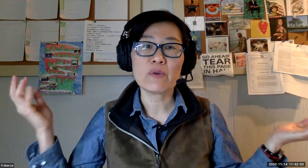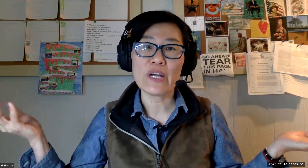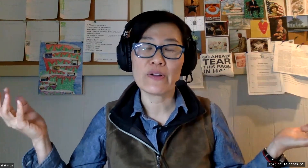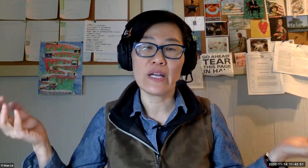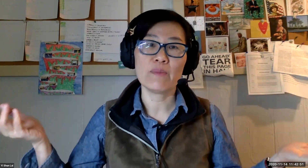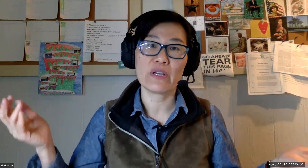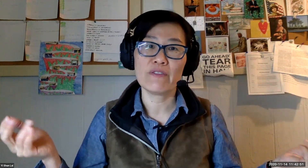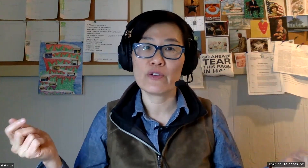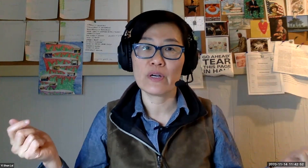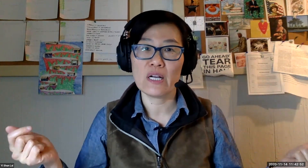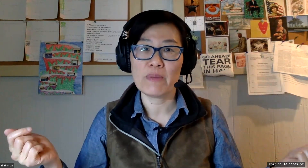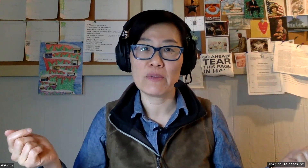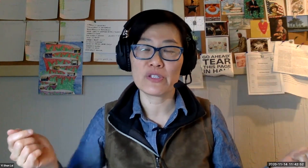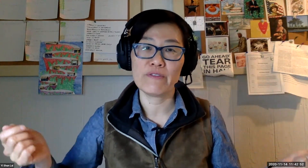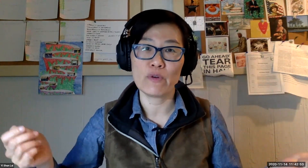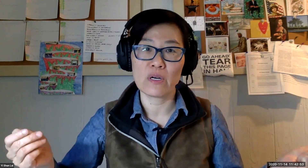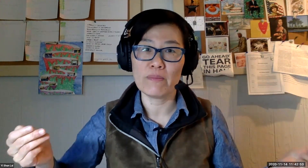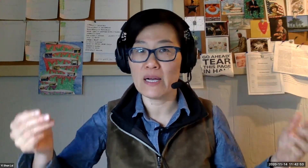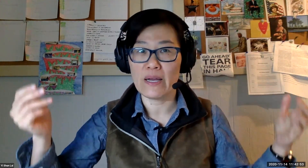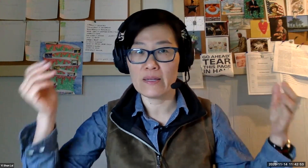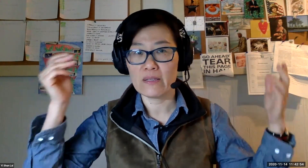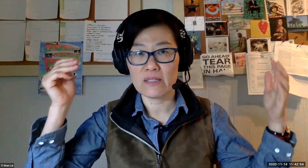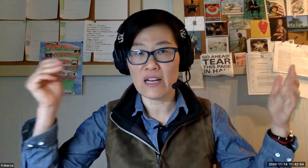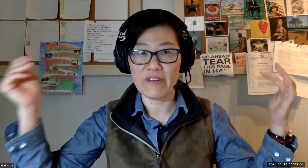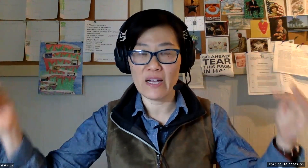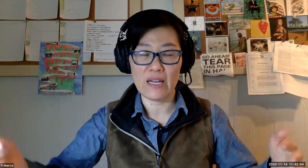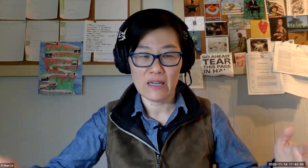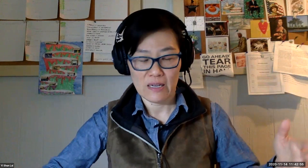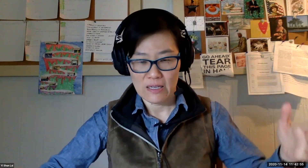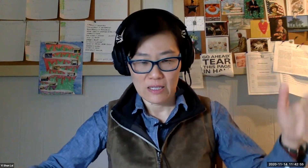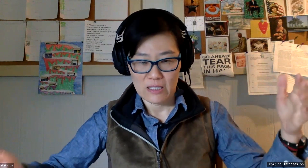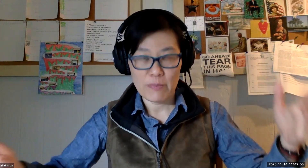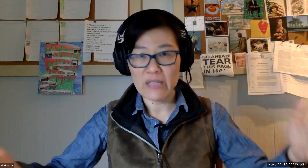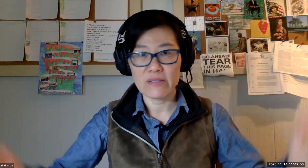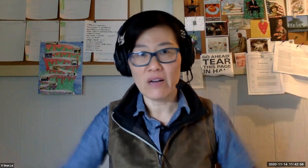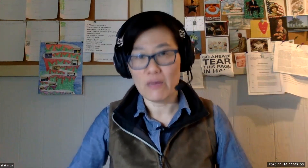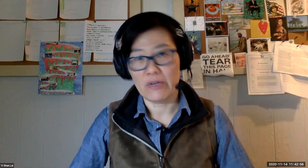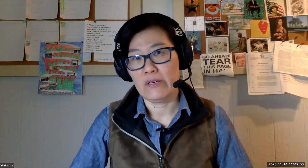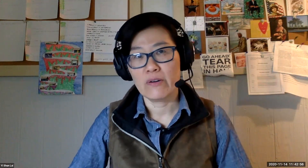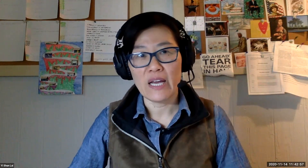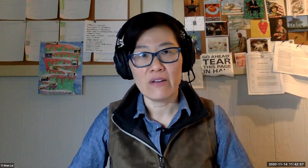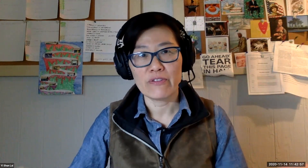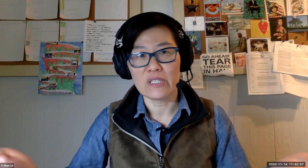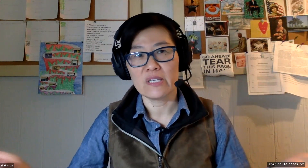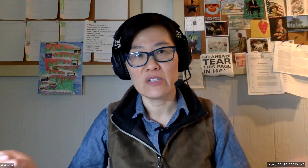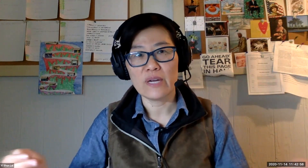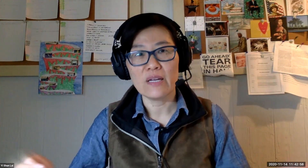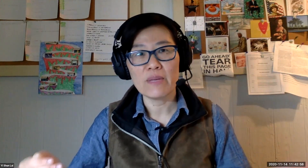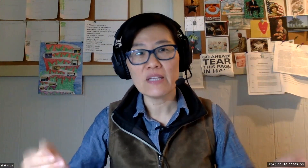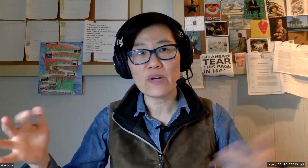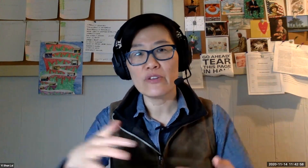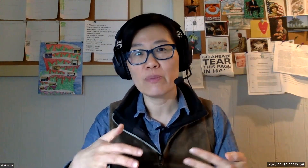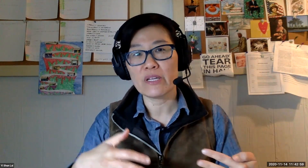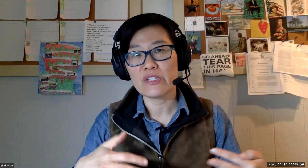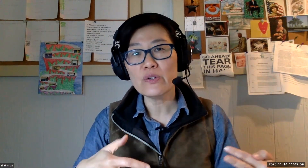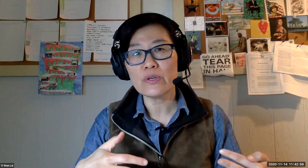hi, I'm a writer and I'm looking for a publisher for my sci-fi space opera, okay, for instance, right? I mean,